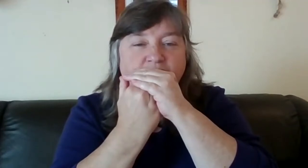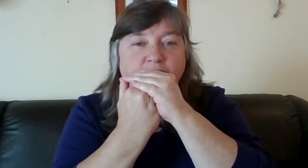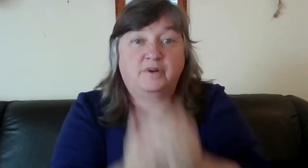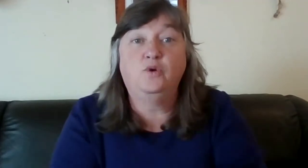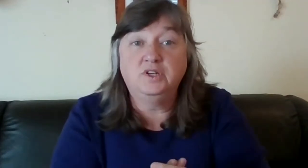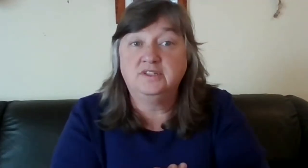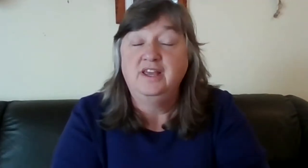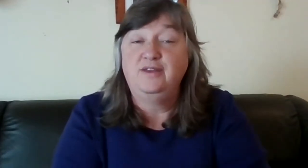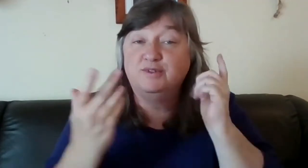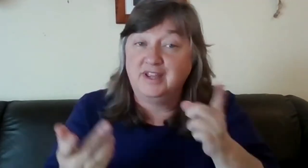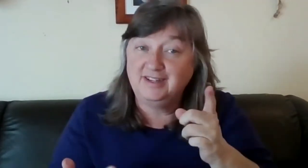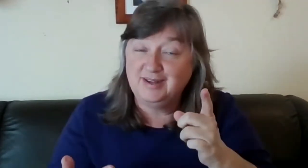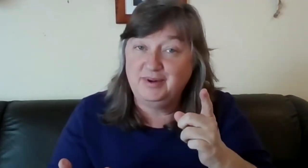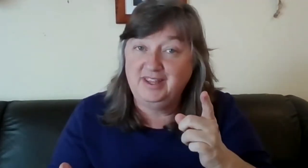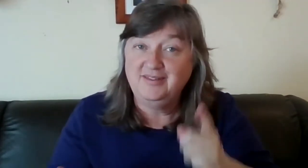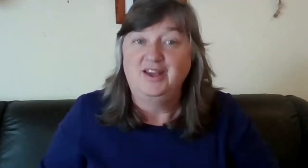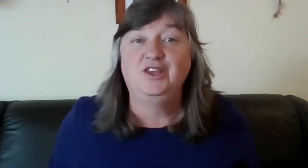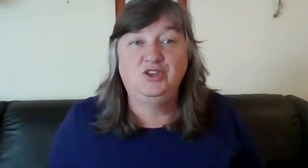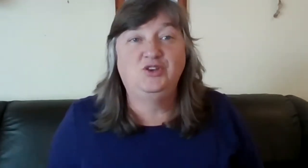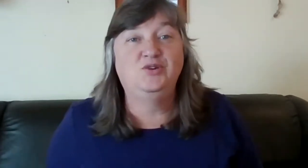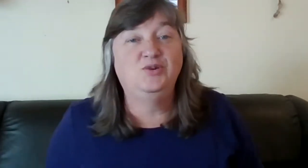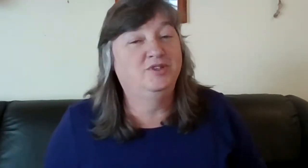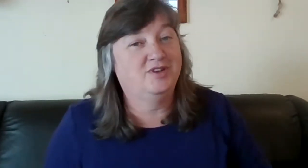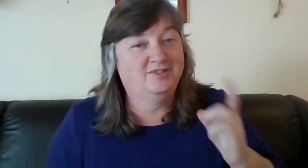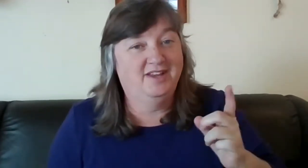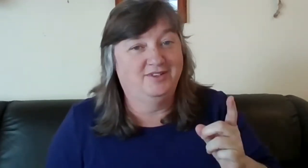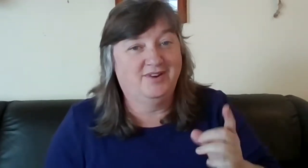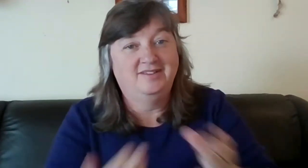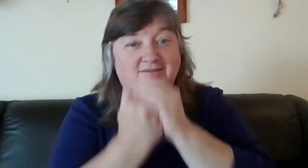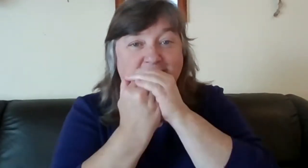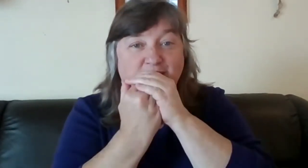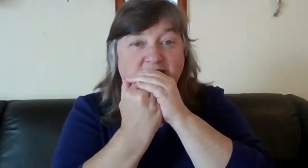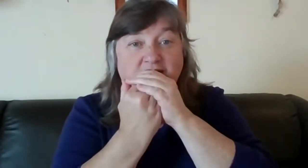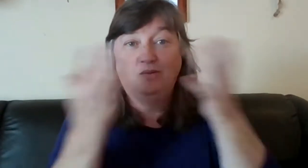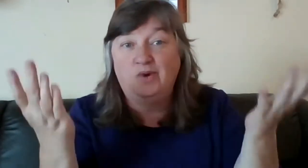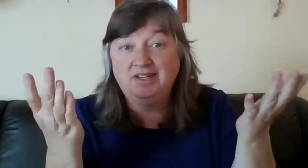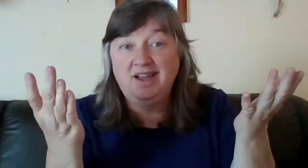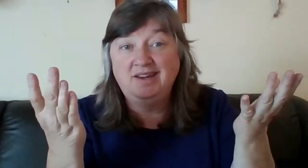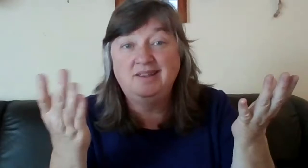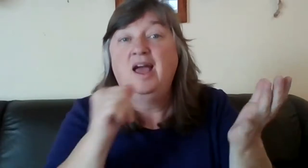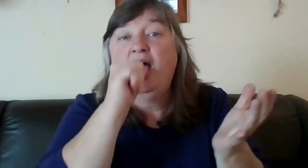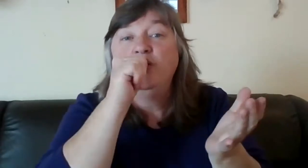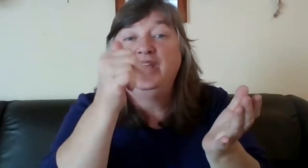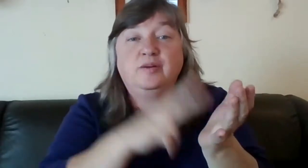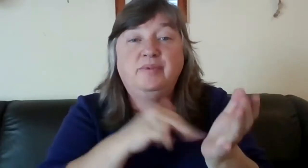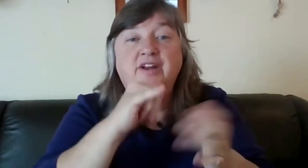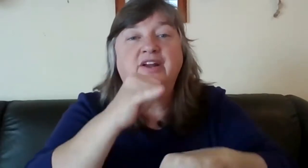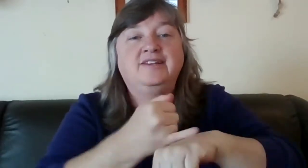But of course, if you're saying to somebody, you would start with sandwich, right? Sandwich. What kind? Peanut butter and